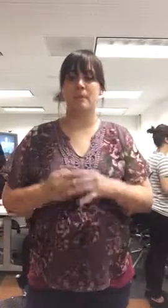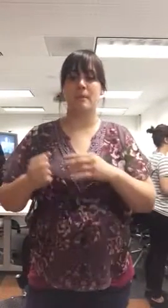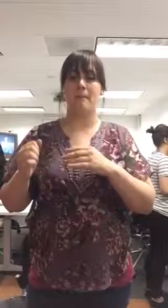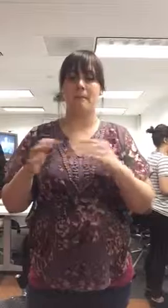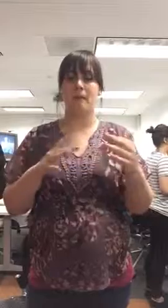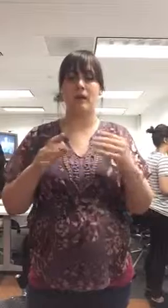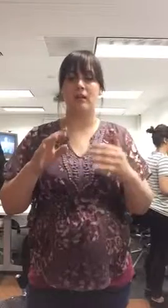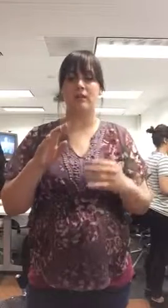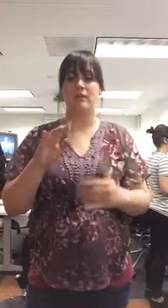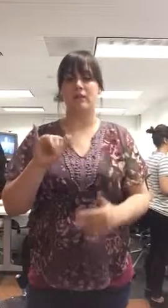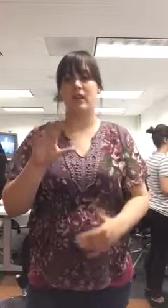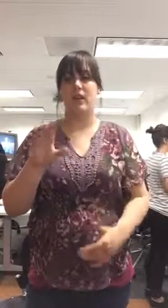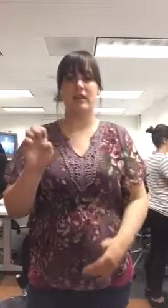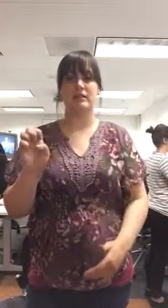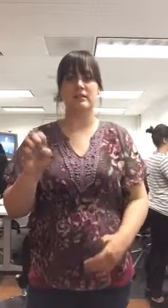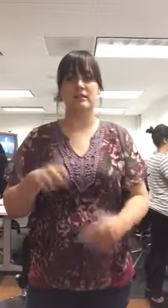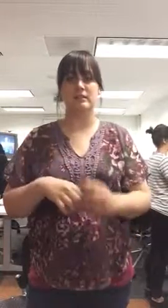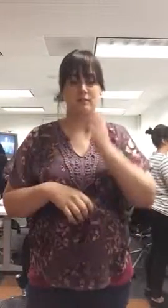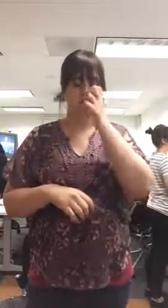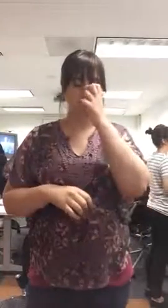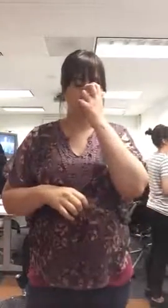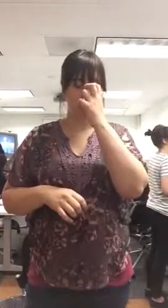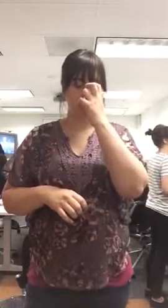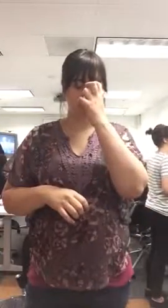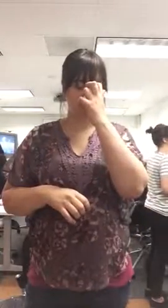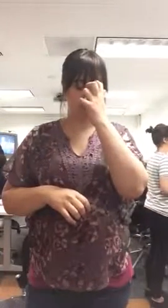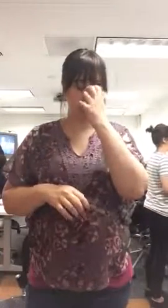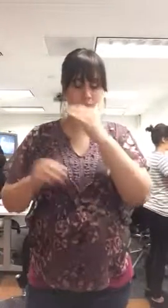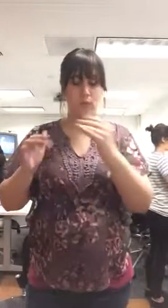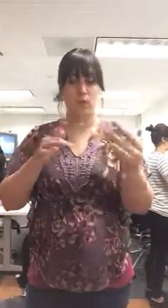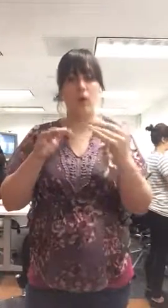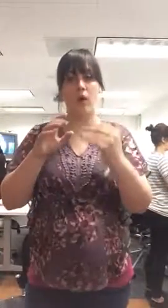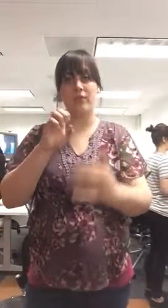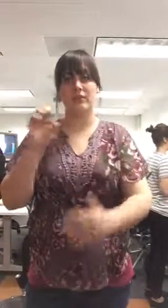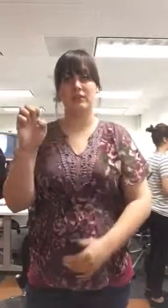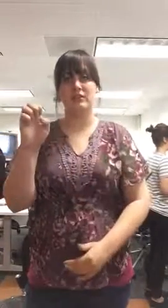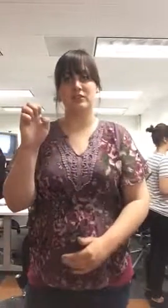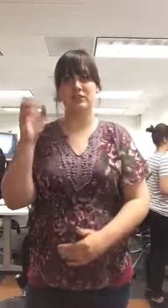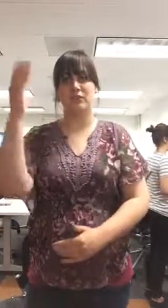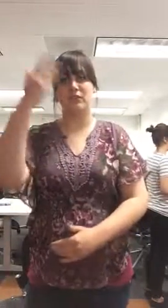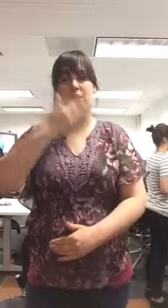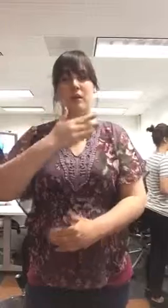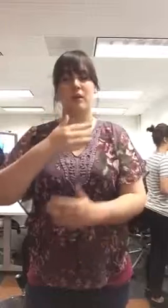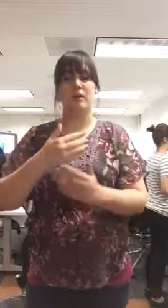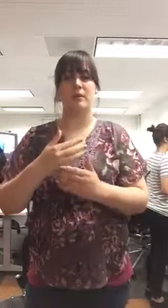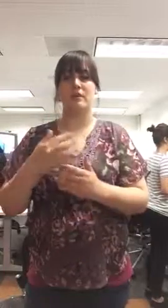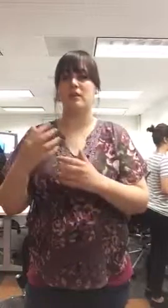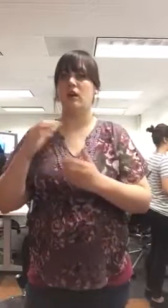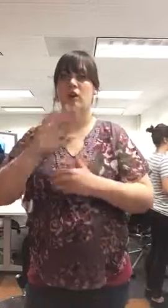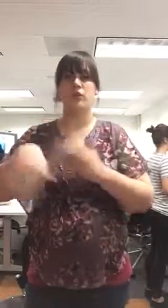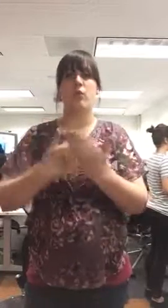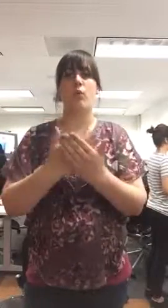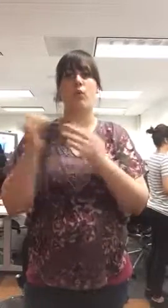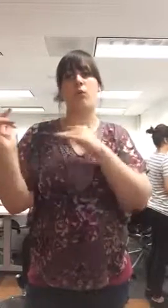Ice. And so the war on the Eastern Front was a total war. It was